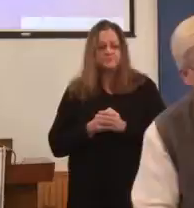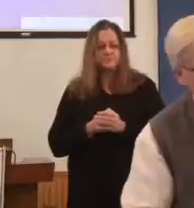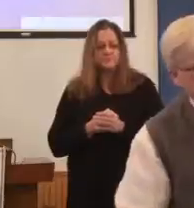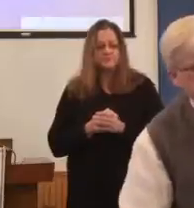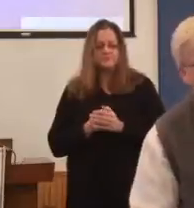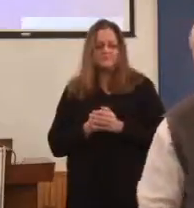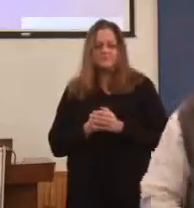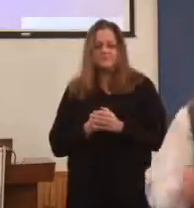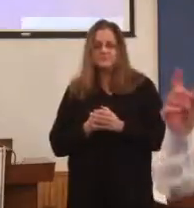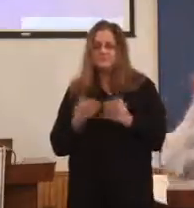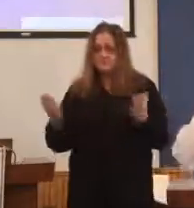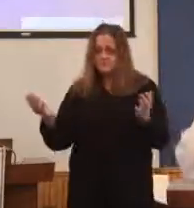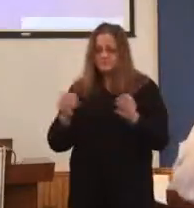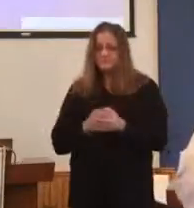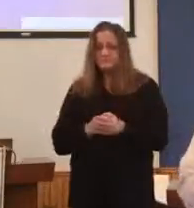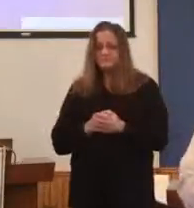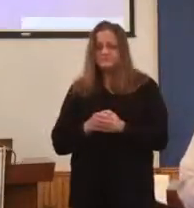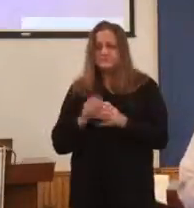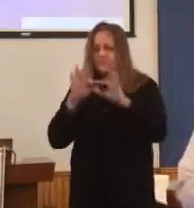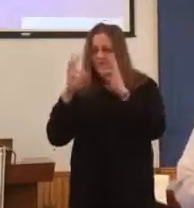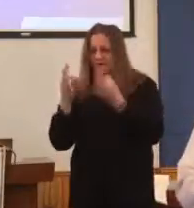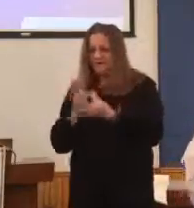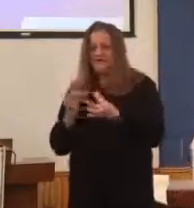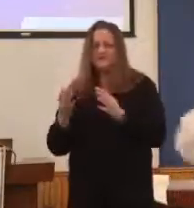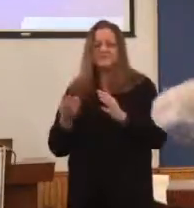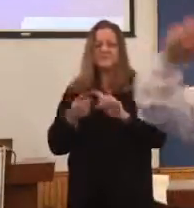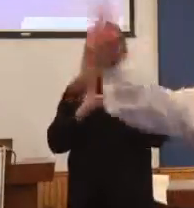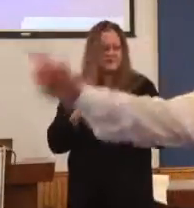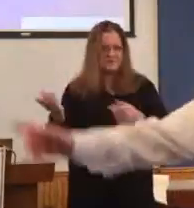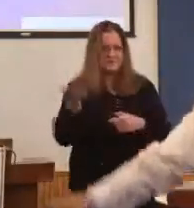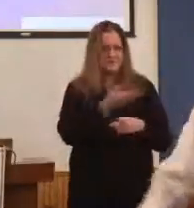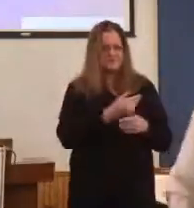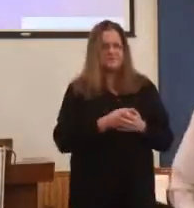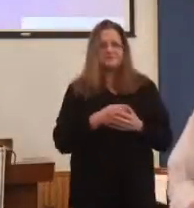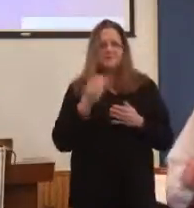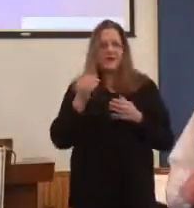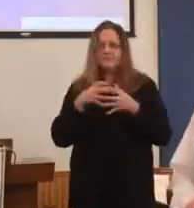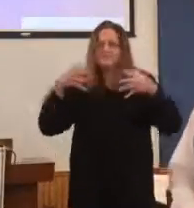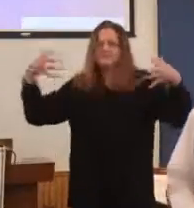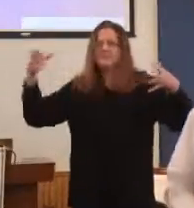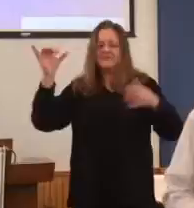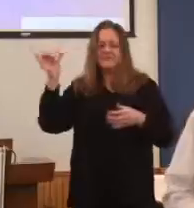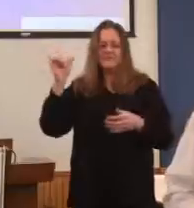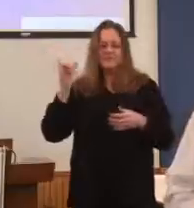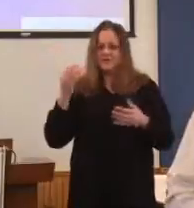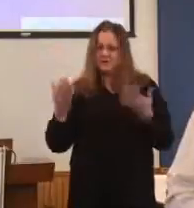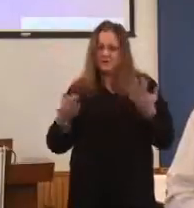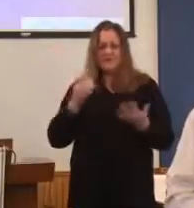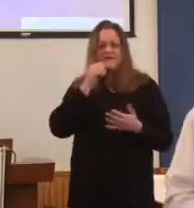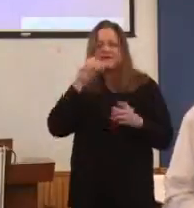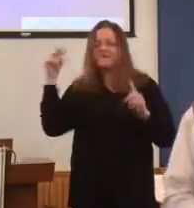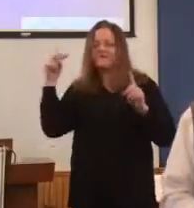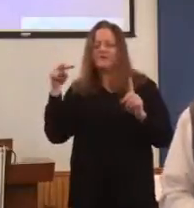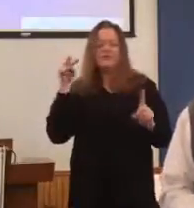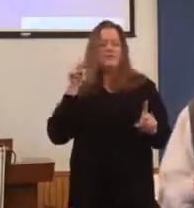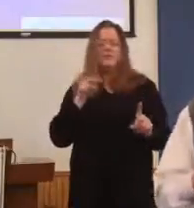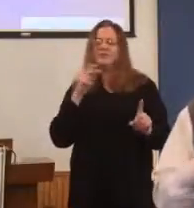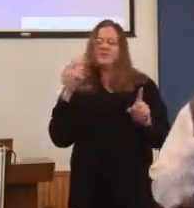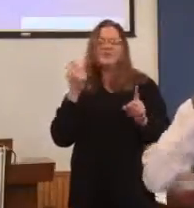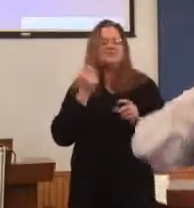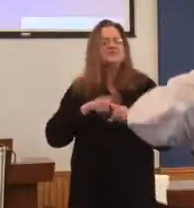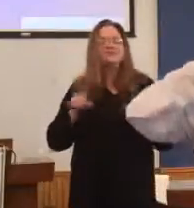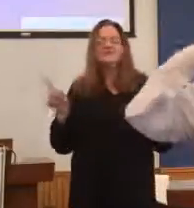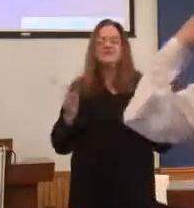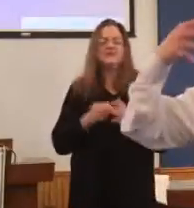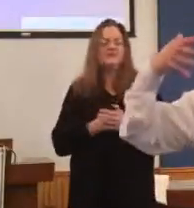Now, our family and friends, and even the greater society, may not see it that way. They